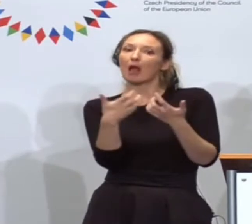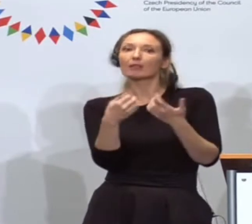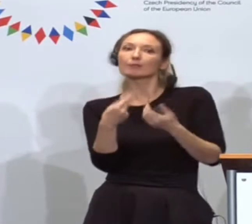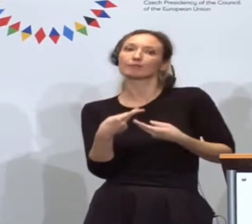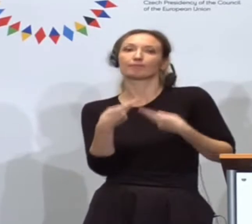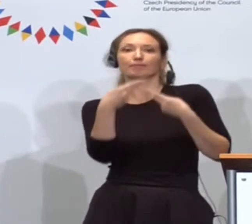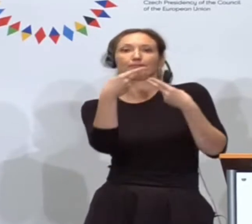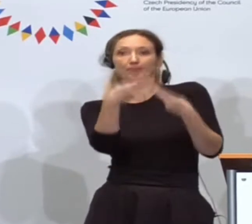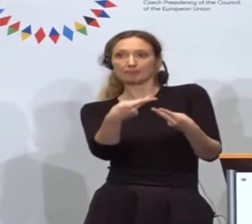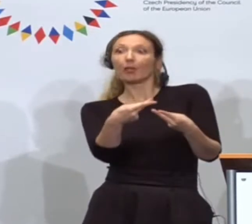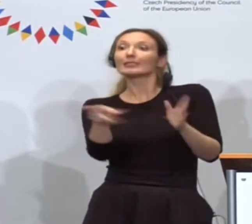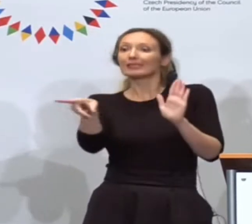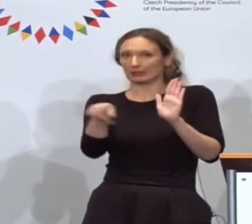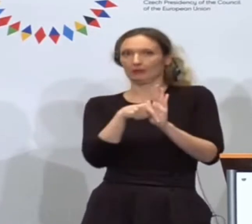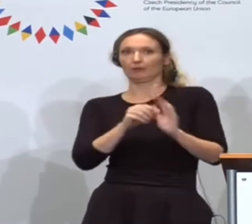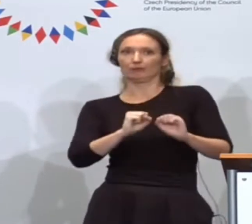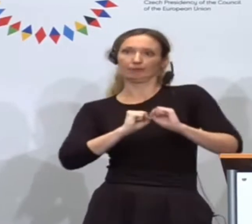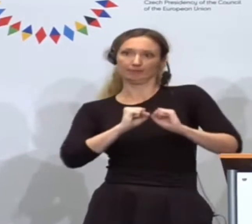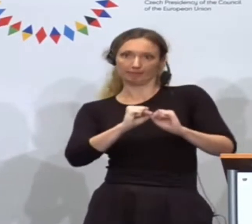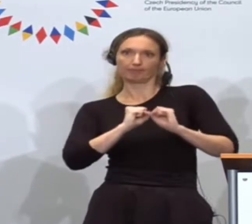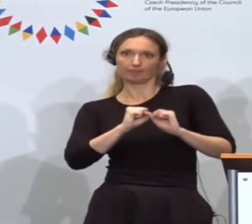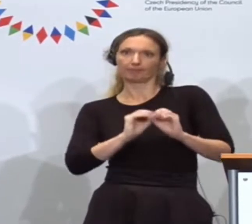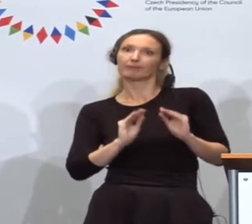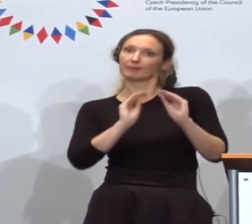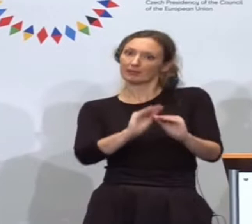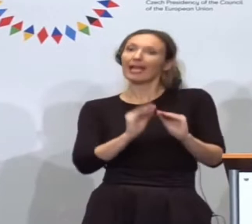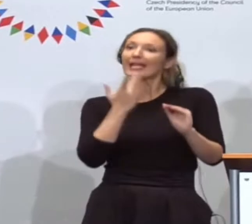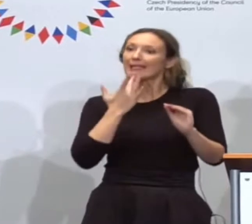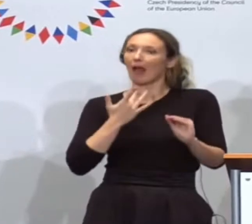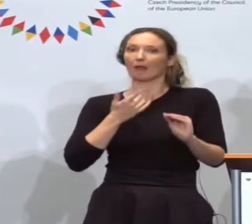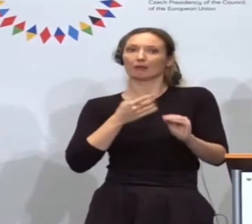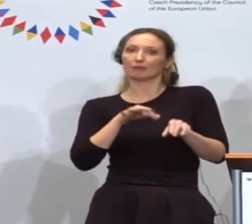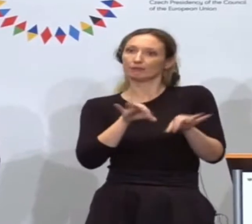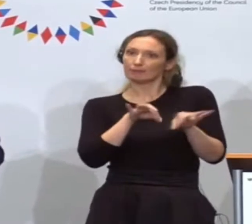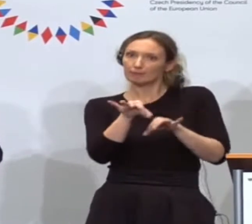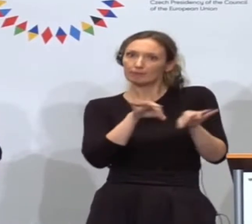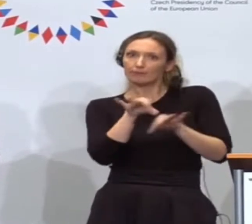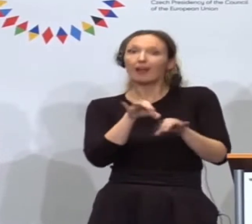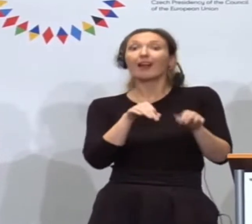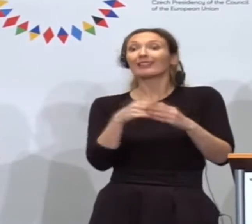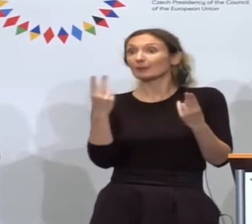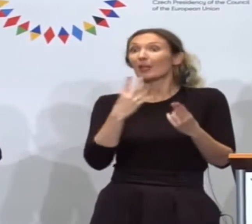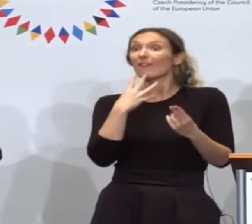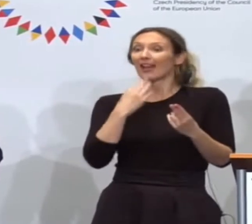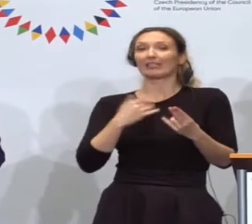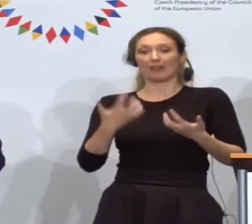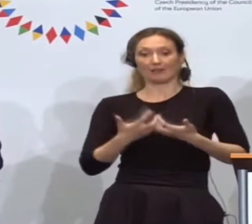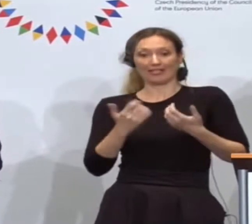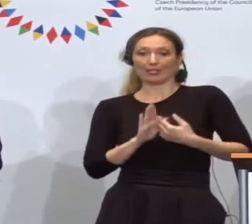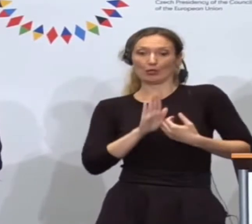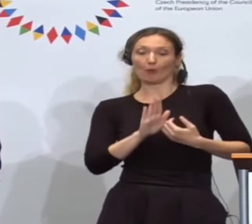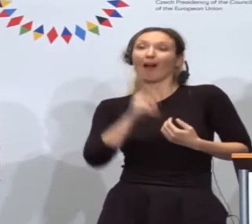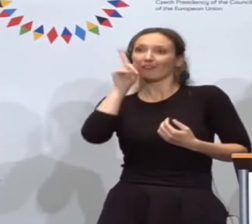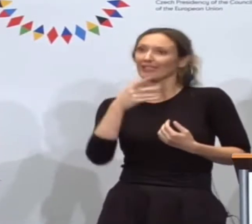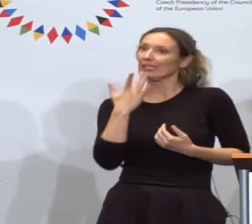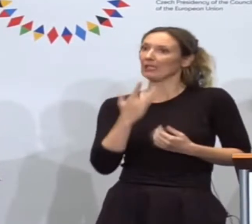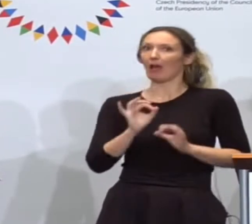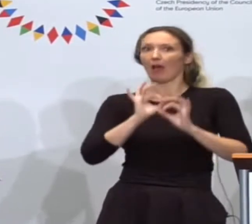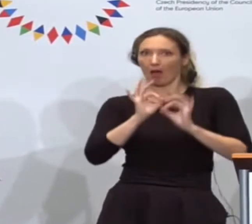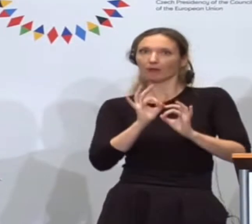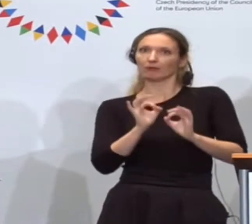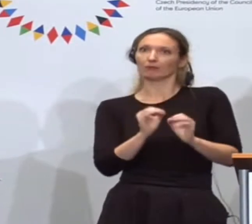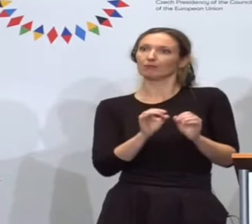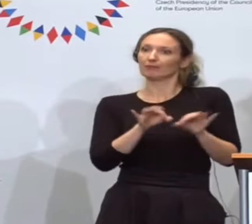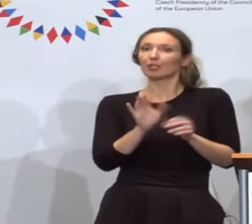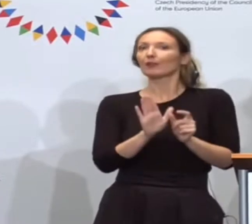they provide training, and they better than anyone else can provide this training because that's their guns, no? But there